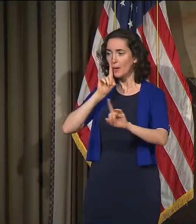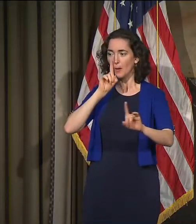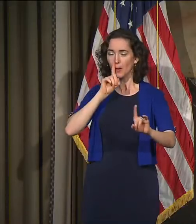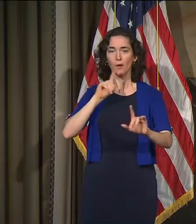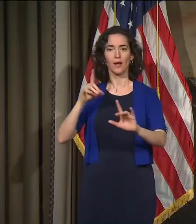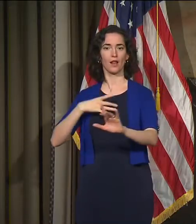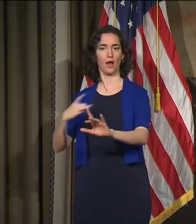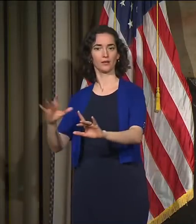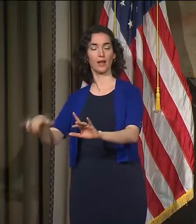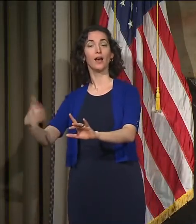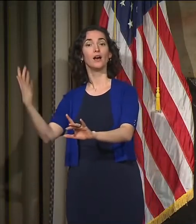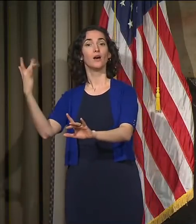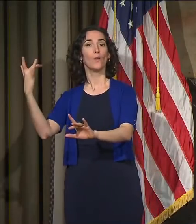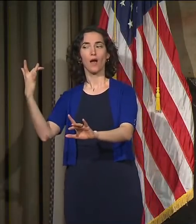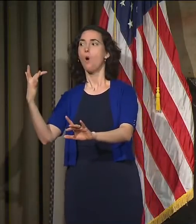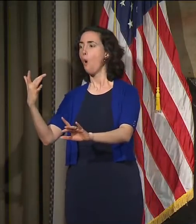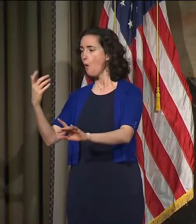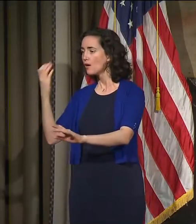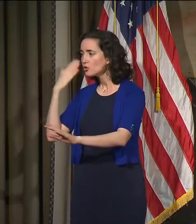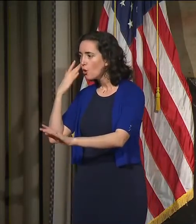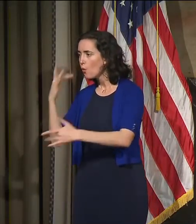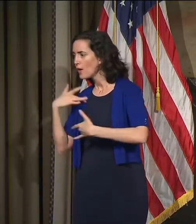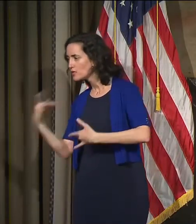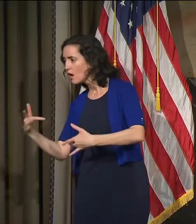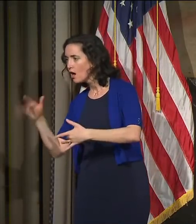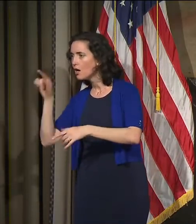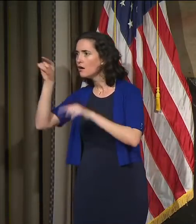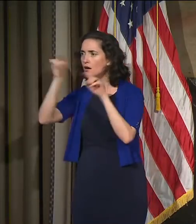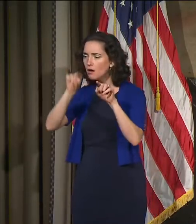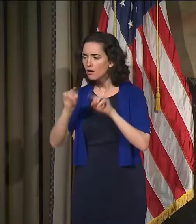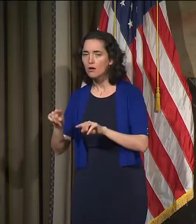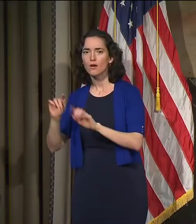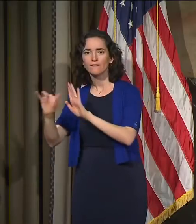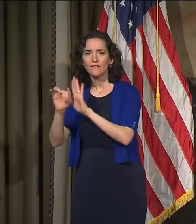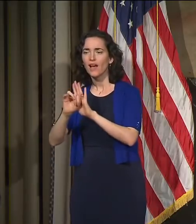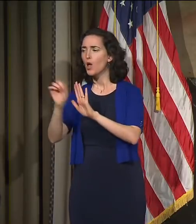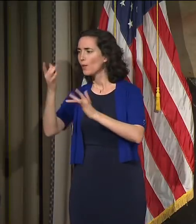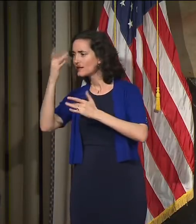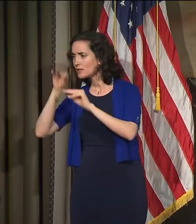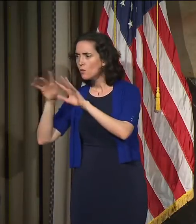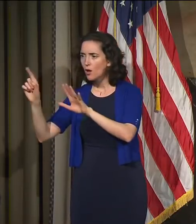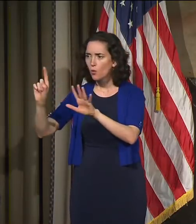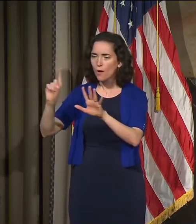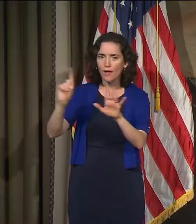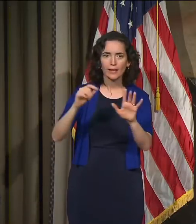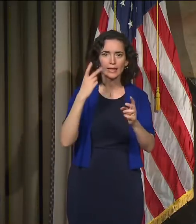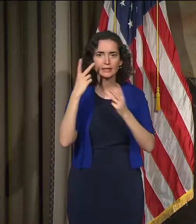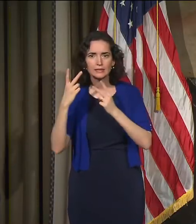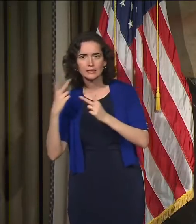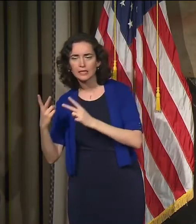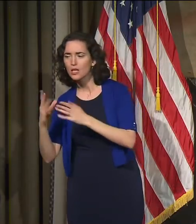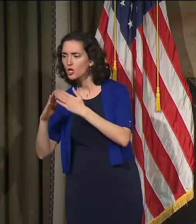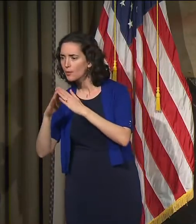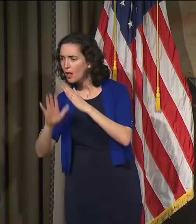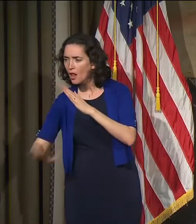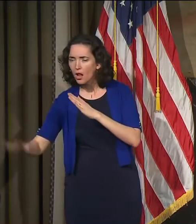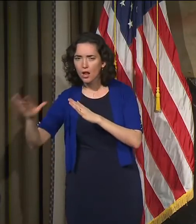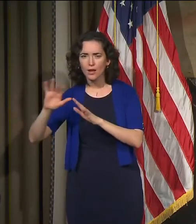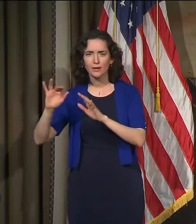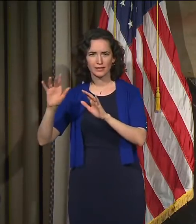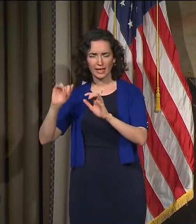sheds a light on what's going on. We get more visibility into the disease in Louisiana, in every community and so